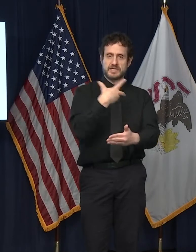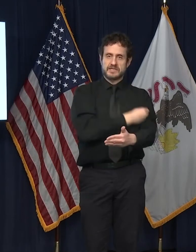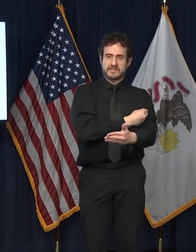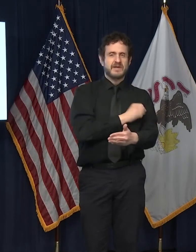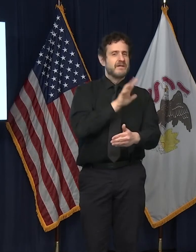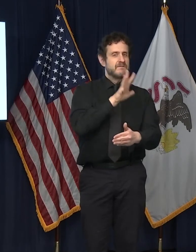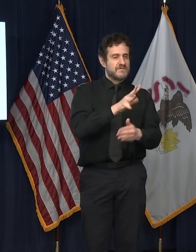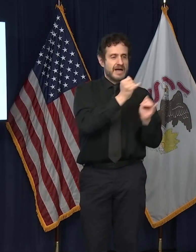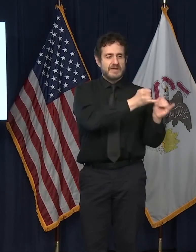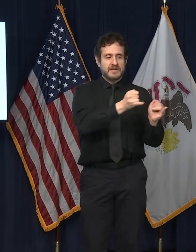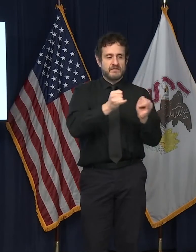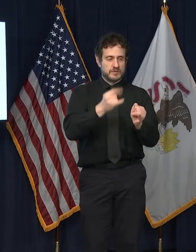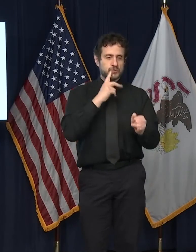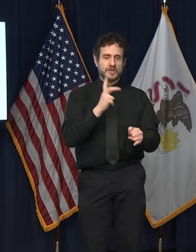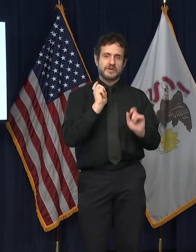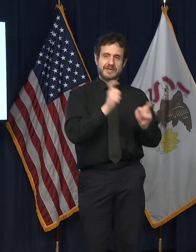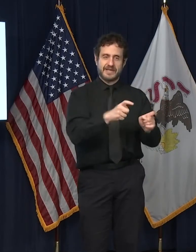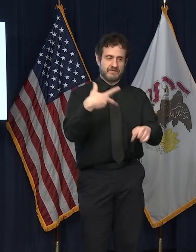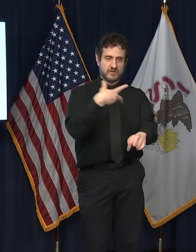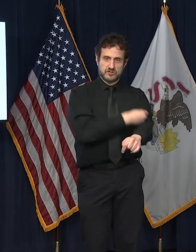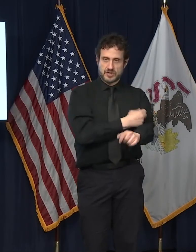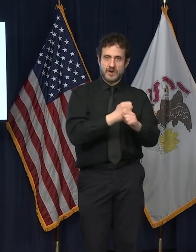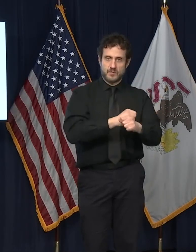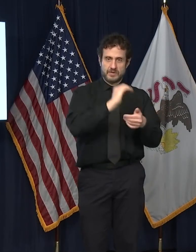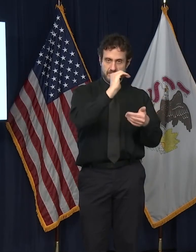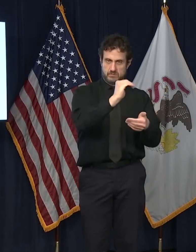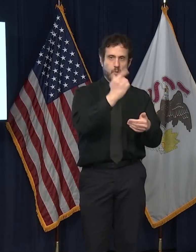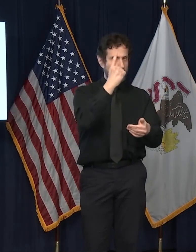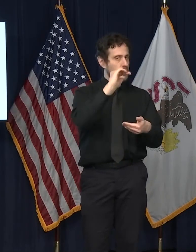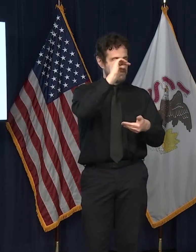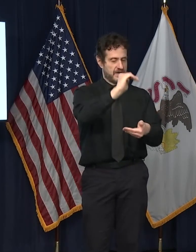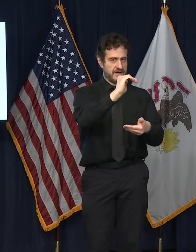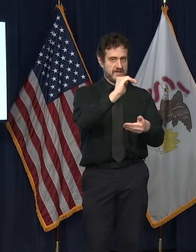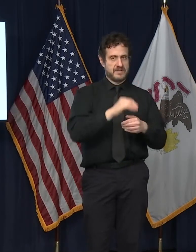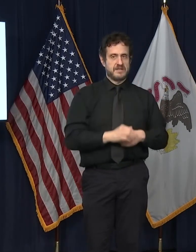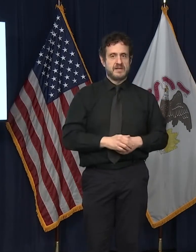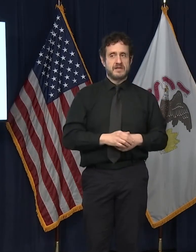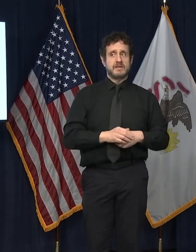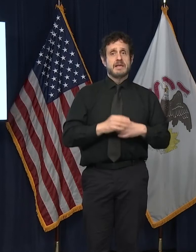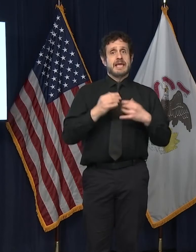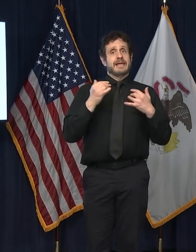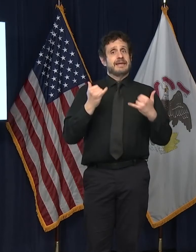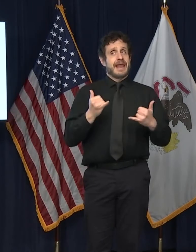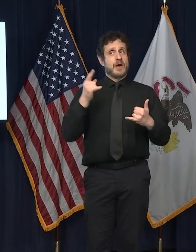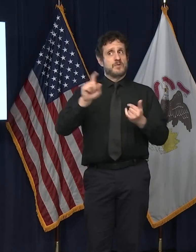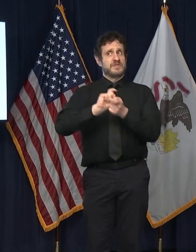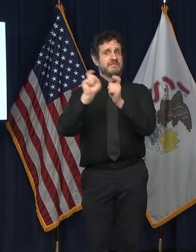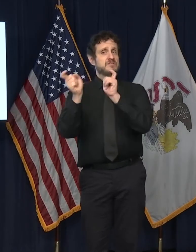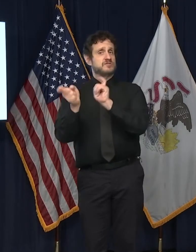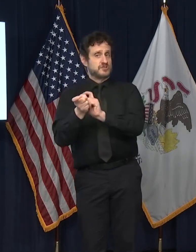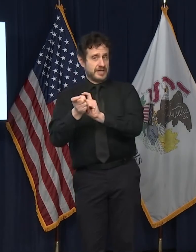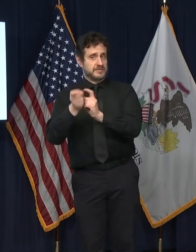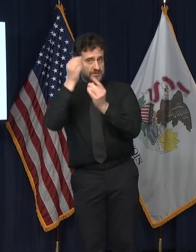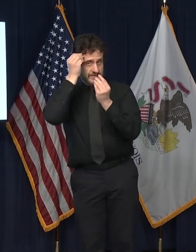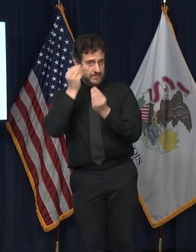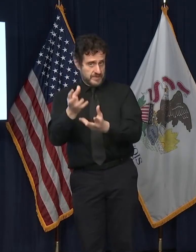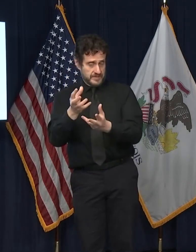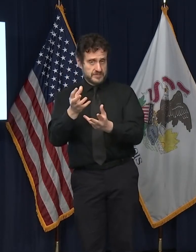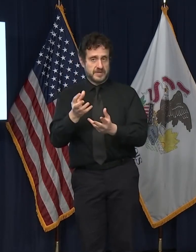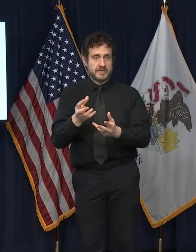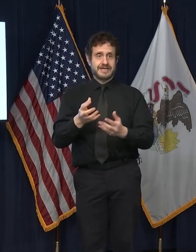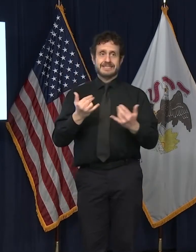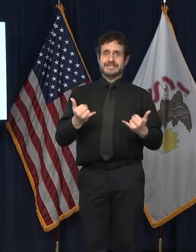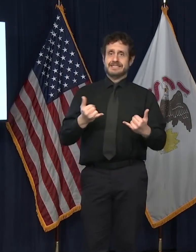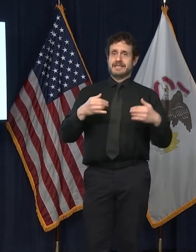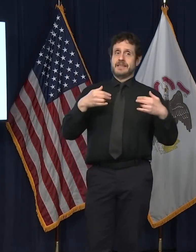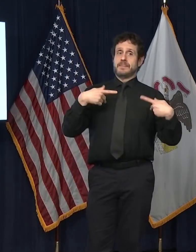5 individuals that could be injected with the vaccine. At this time, given the public health emergency,